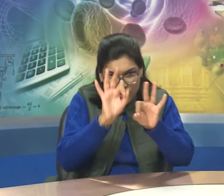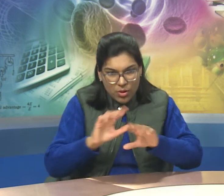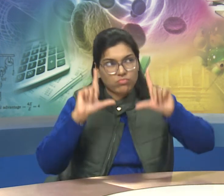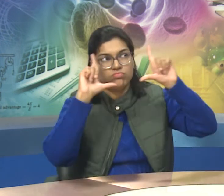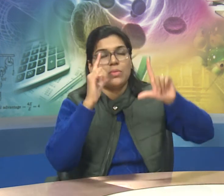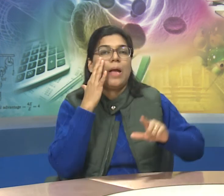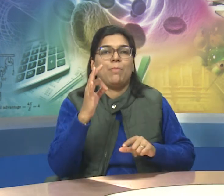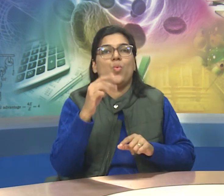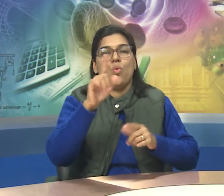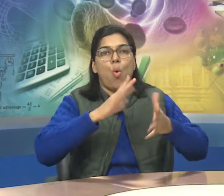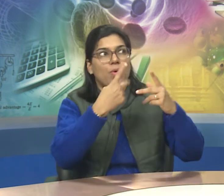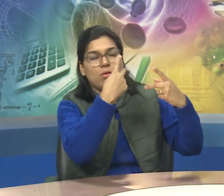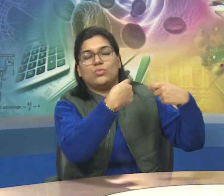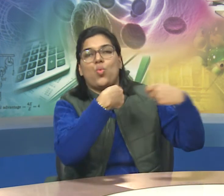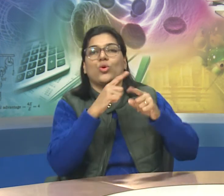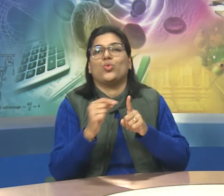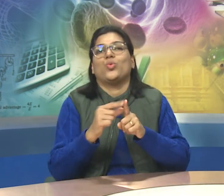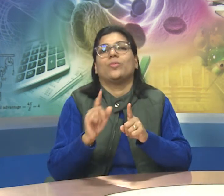and follow your plan.